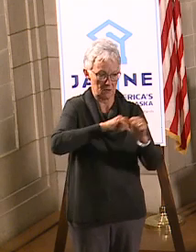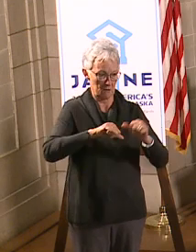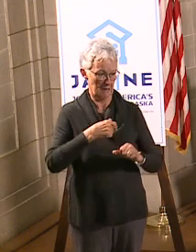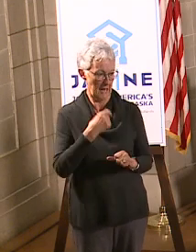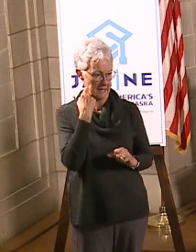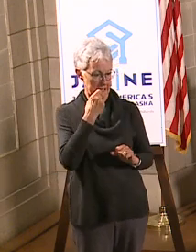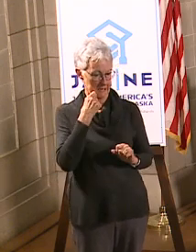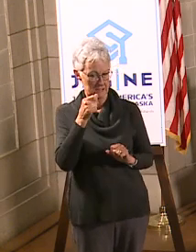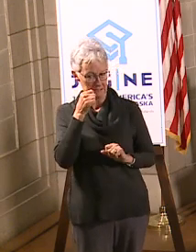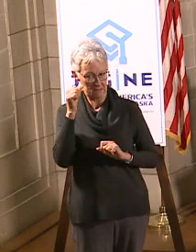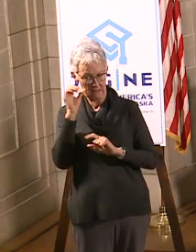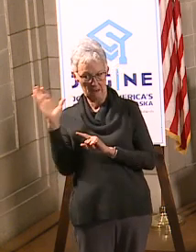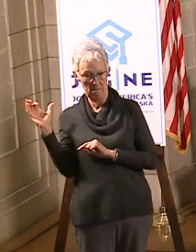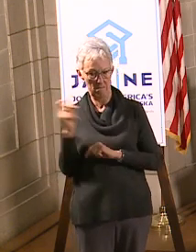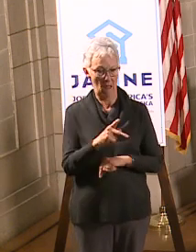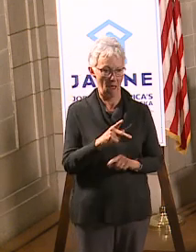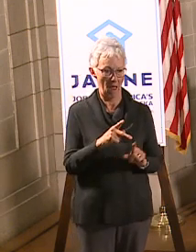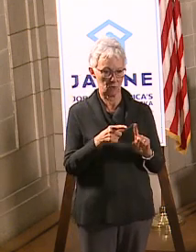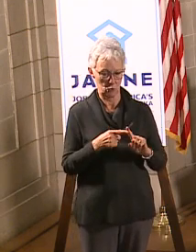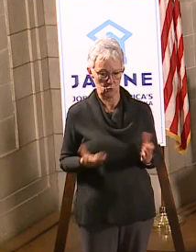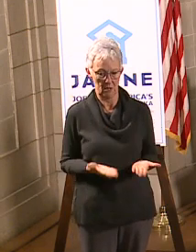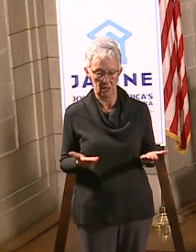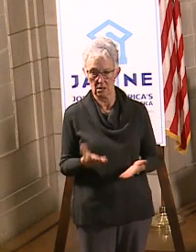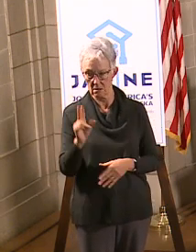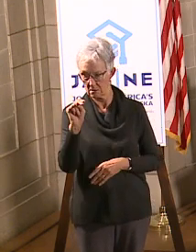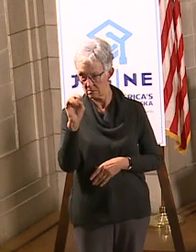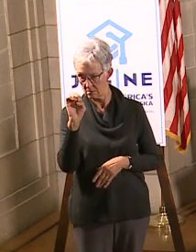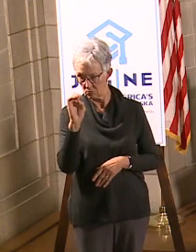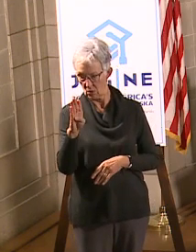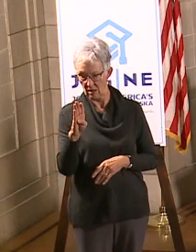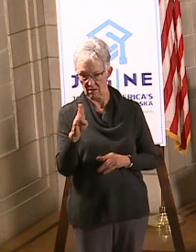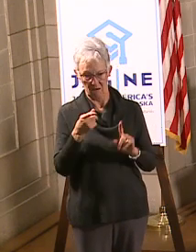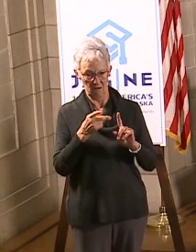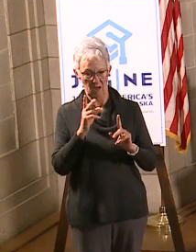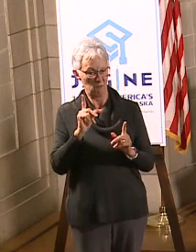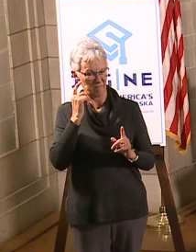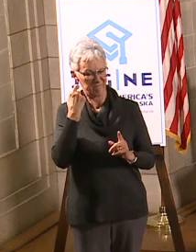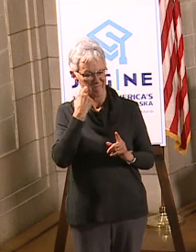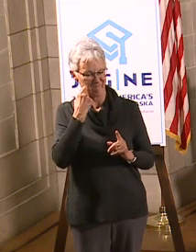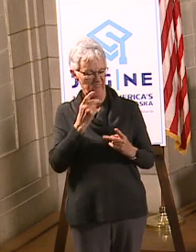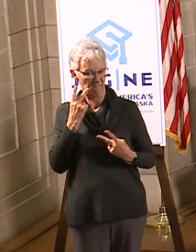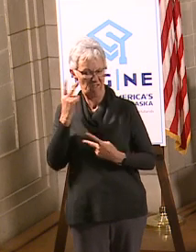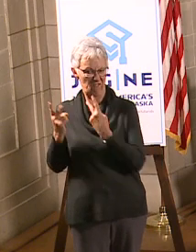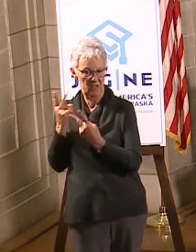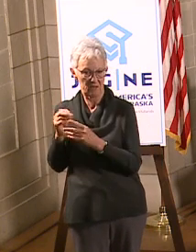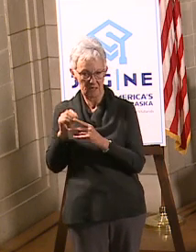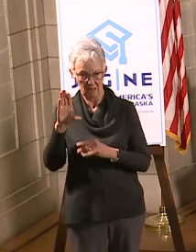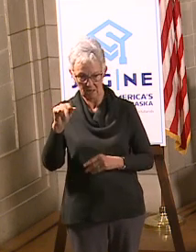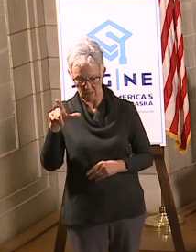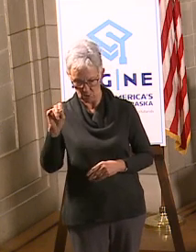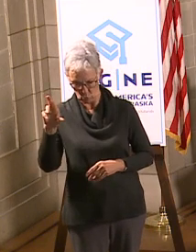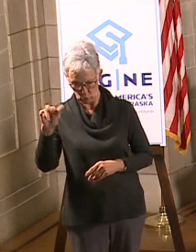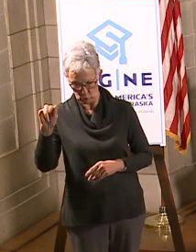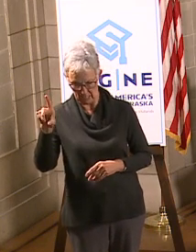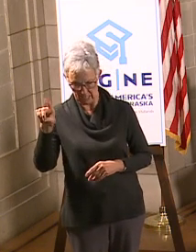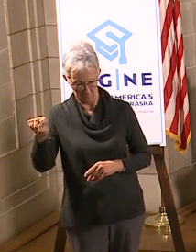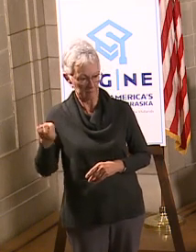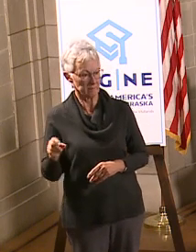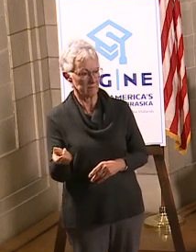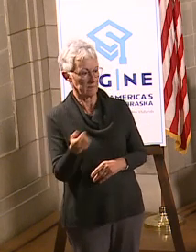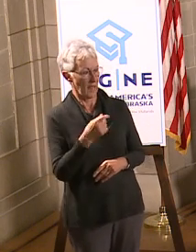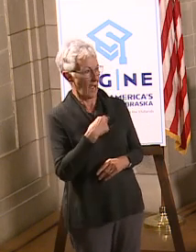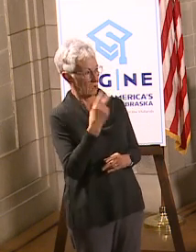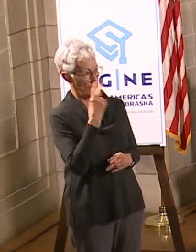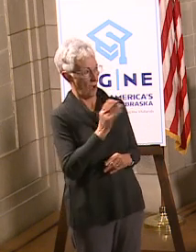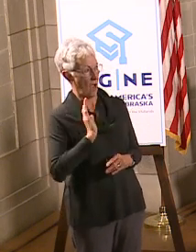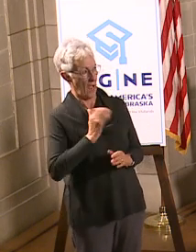and as I crossed the state line back into Nebraska, I had a chance to see the state sign that greets visitors as they